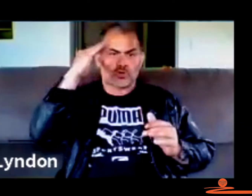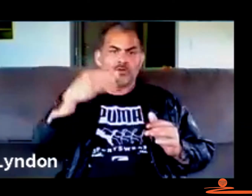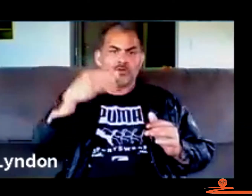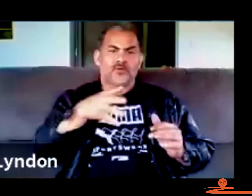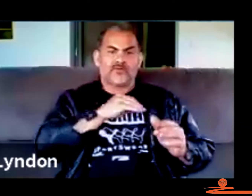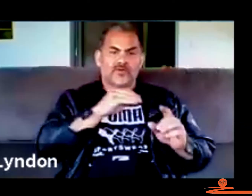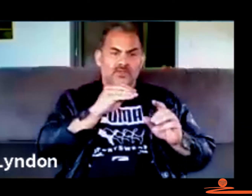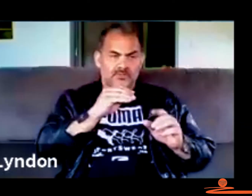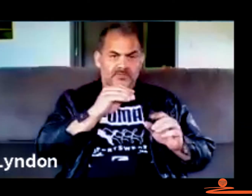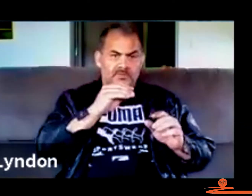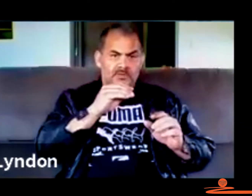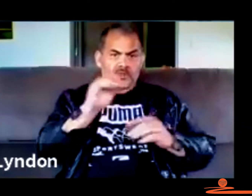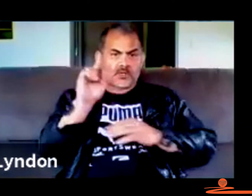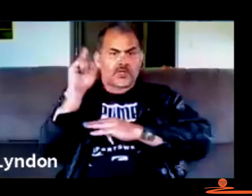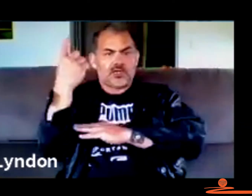My name is Todi.